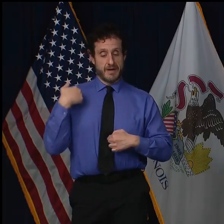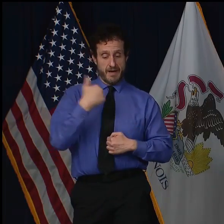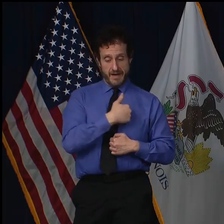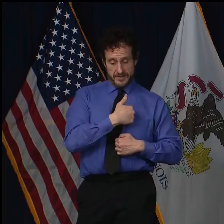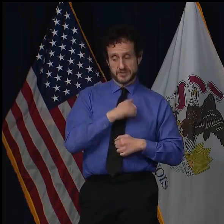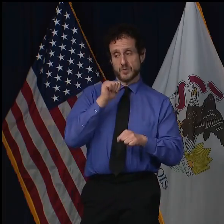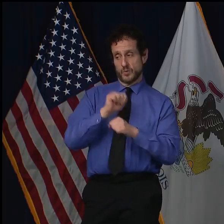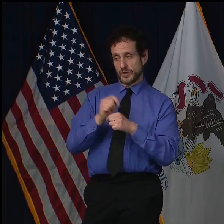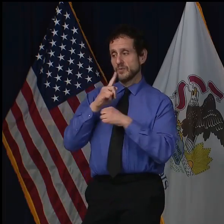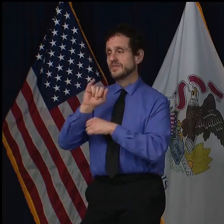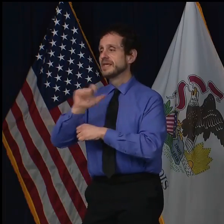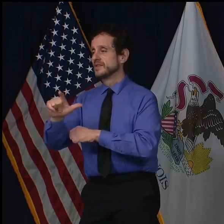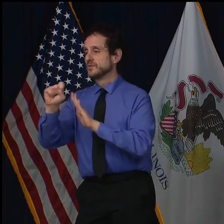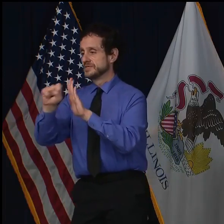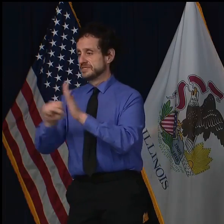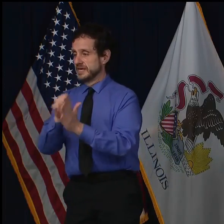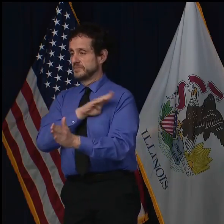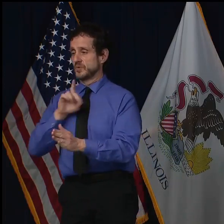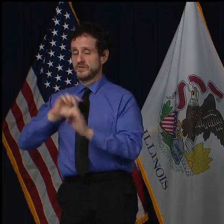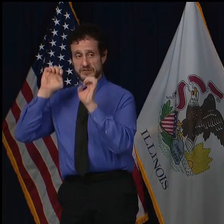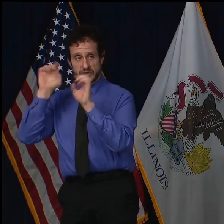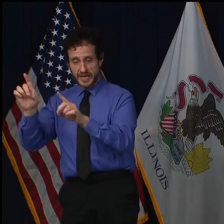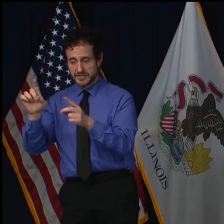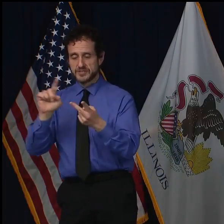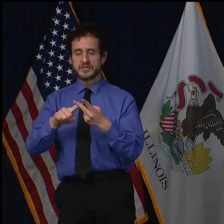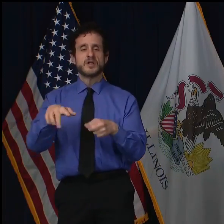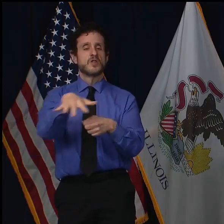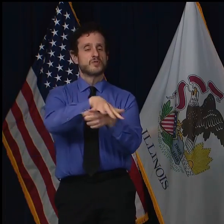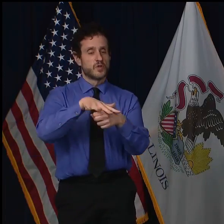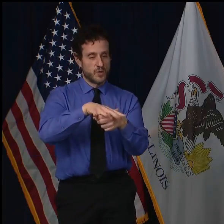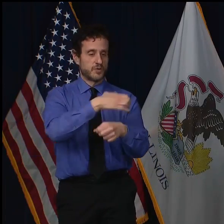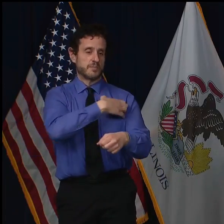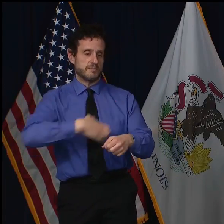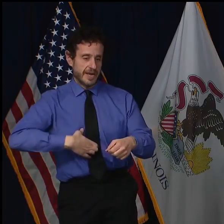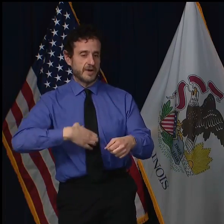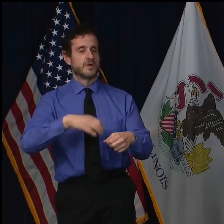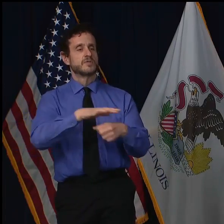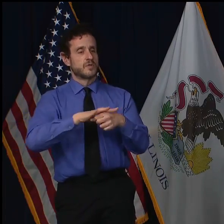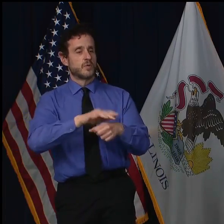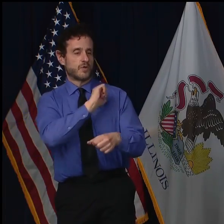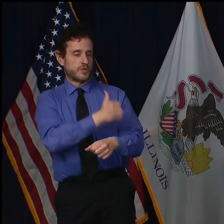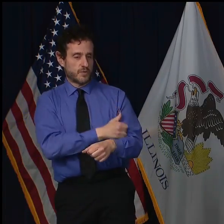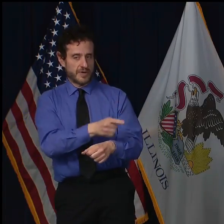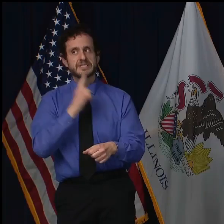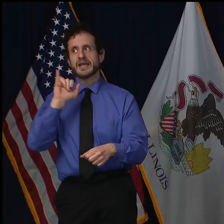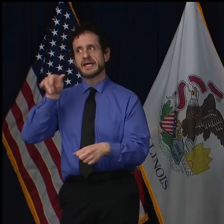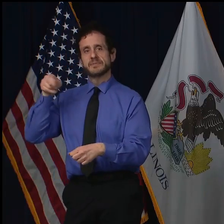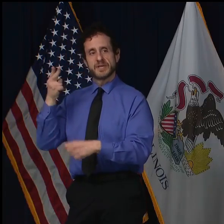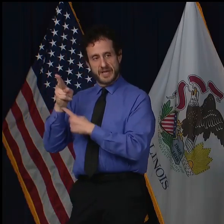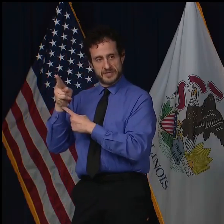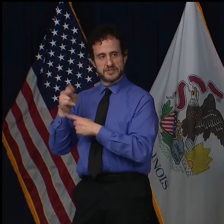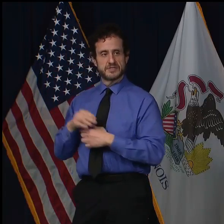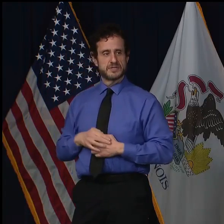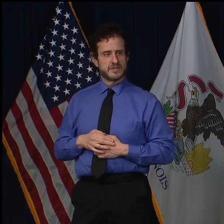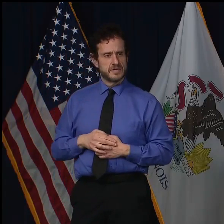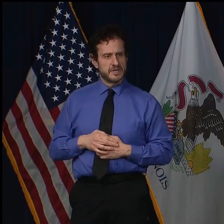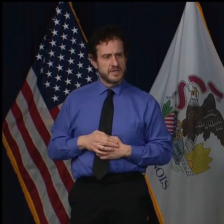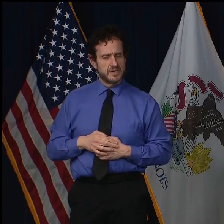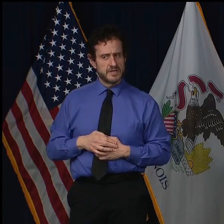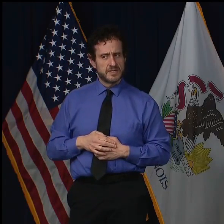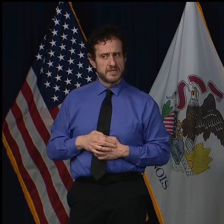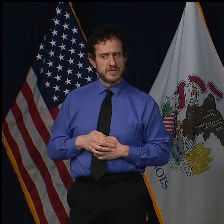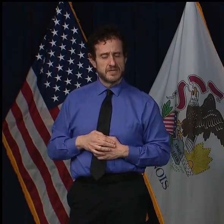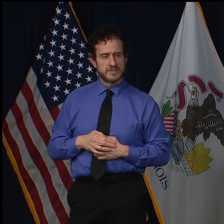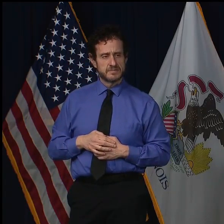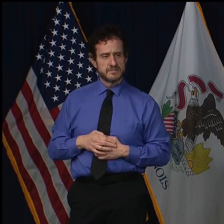the Illinois State Board of Education, the local authorities, as well as IDPH. Okay. And professional teams, you touched on this a